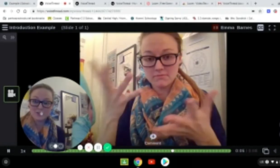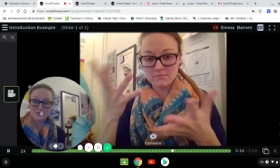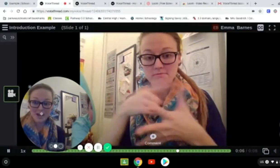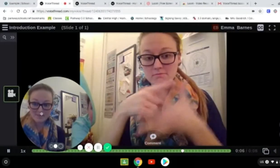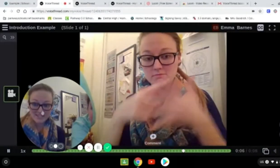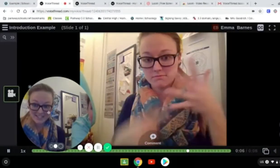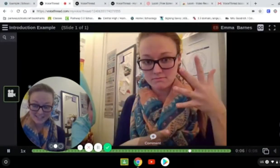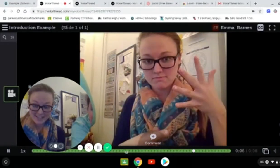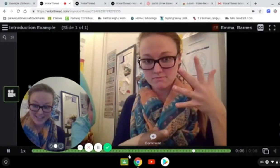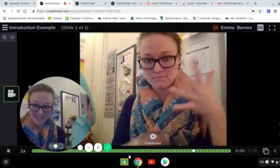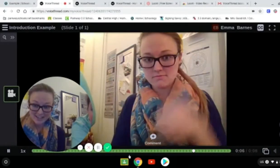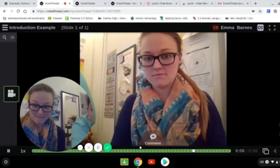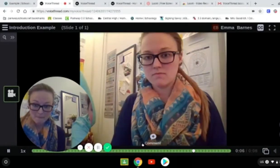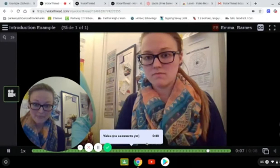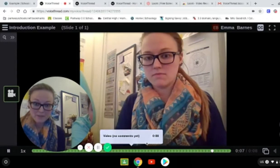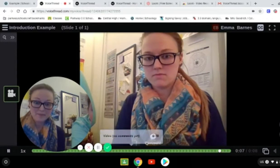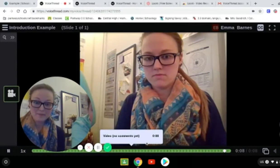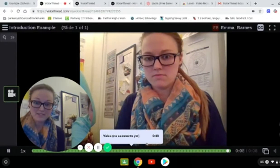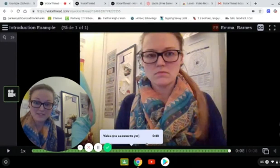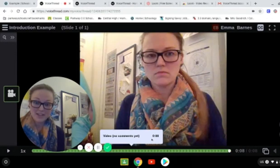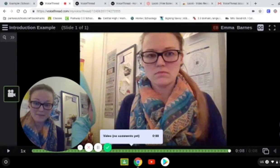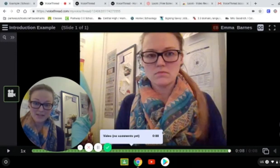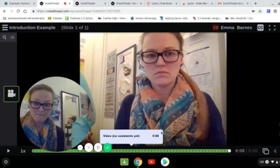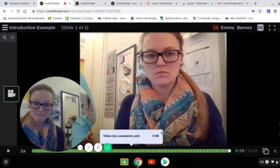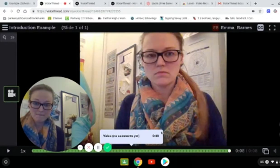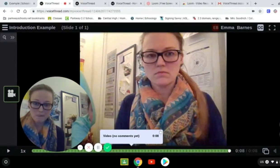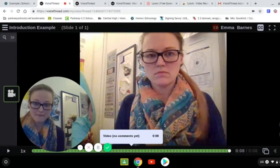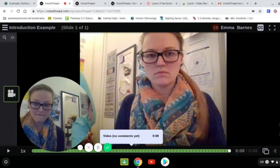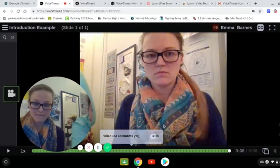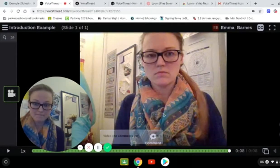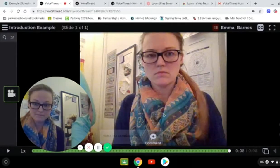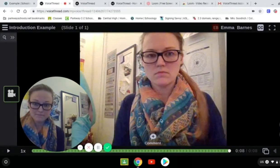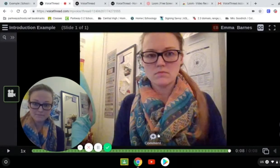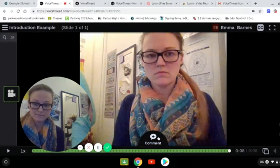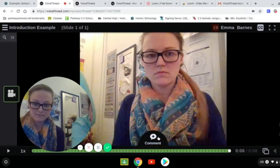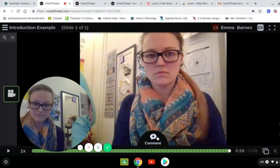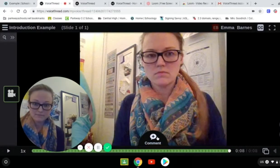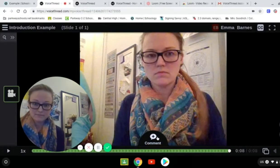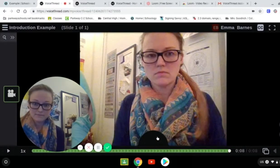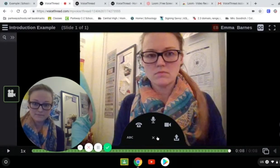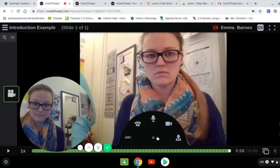We're gonna try commenting again. So we're gonna press on the comment. Hi.